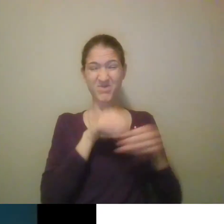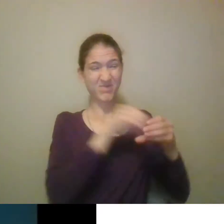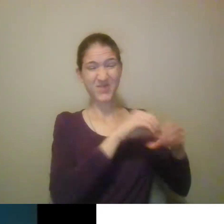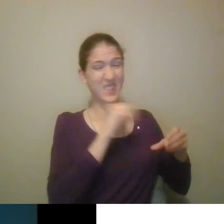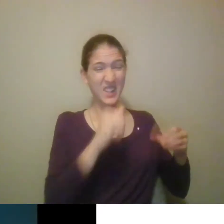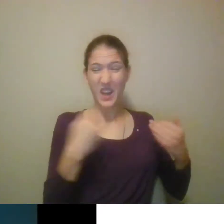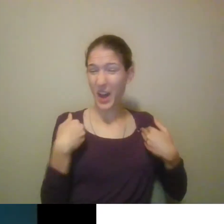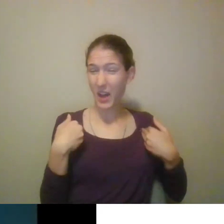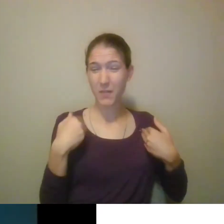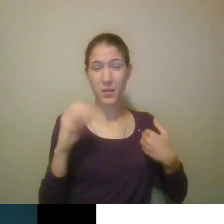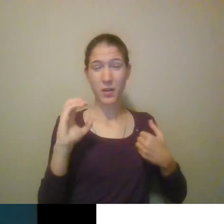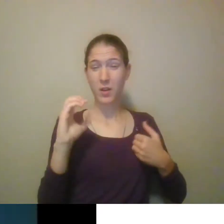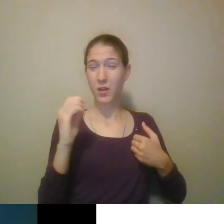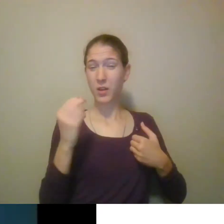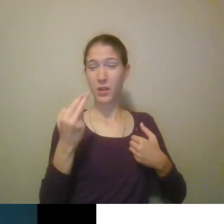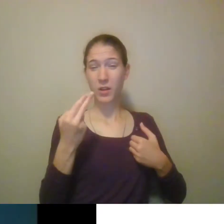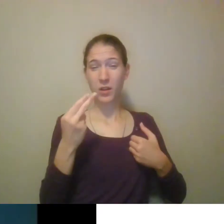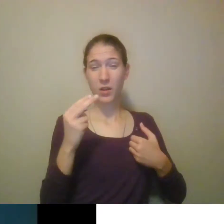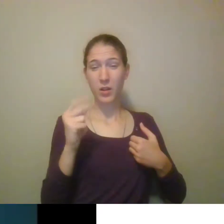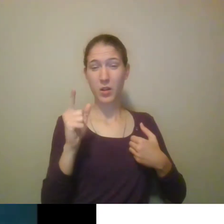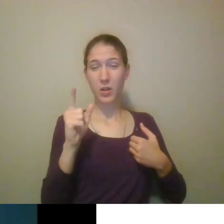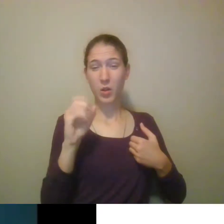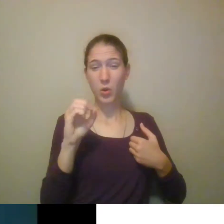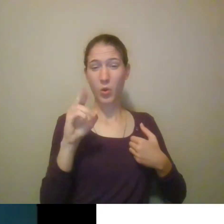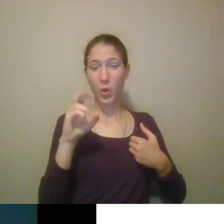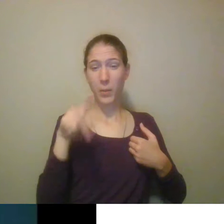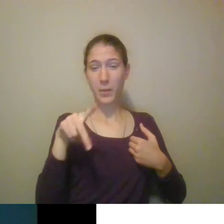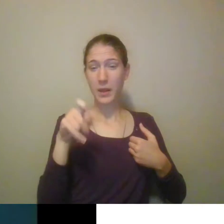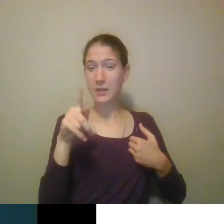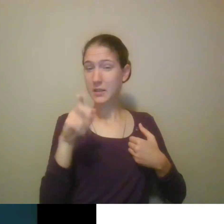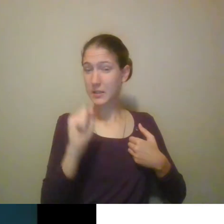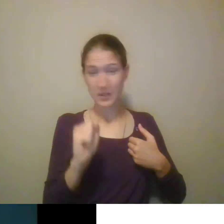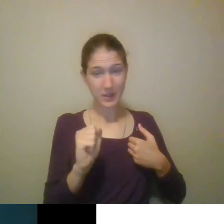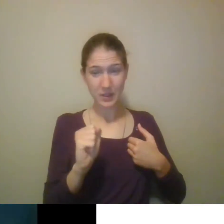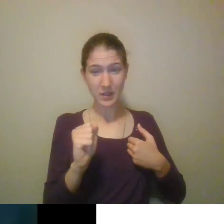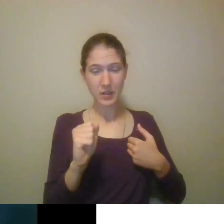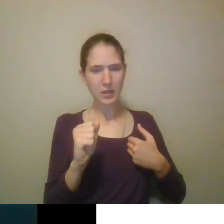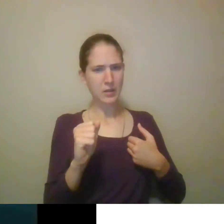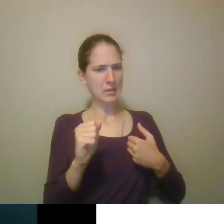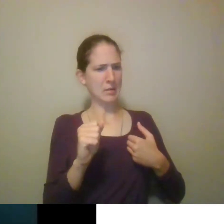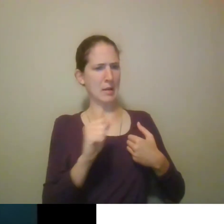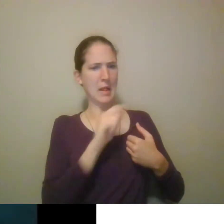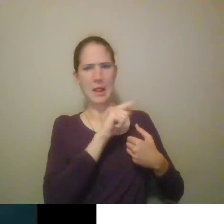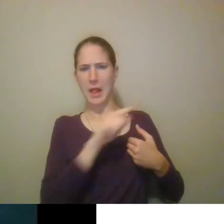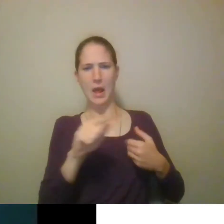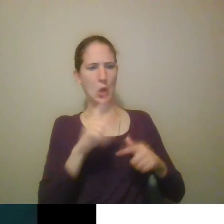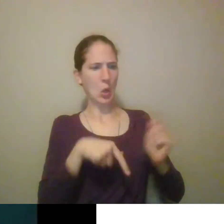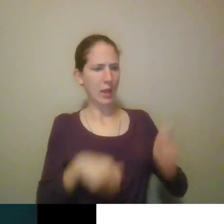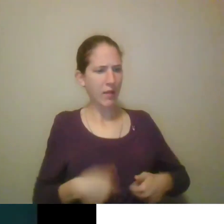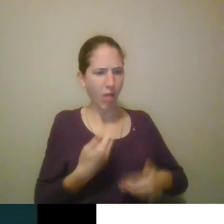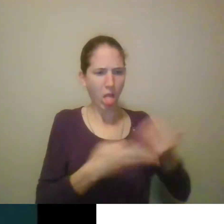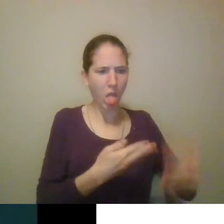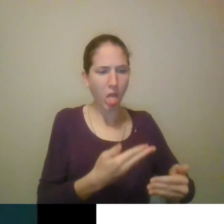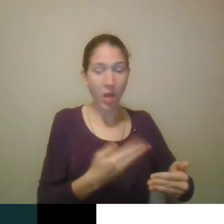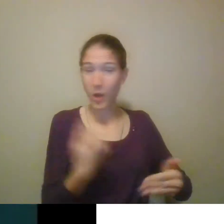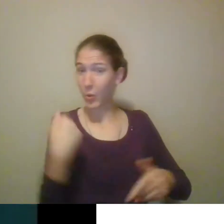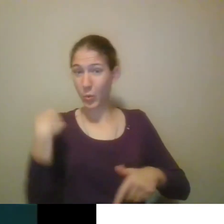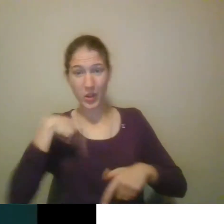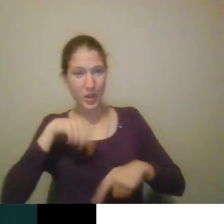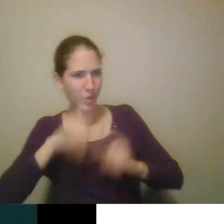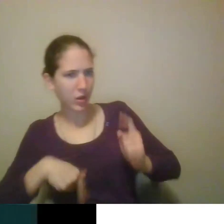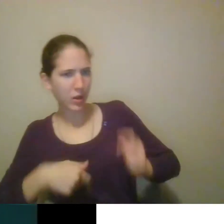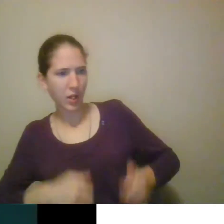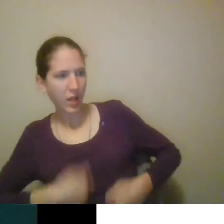couldn't exist because we depend on these organisms, all right, the plants and the algae, to